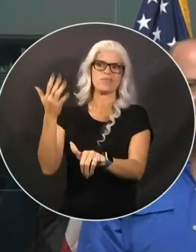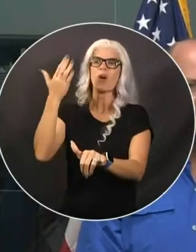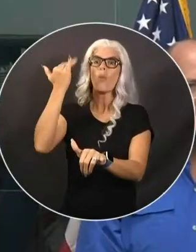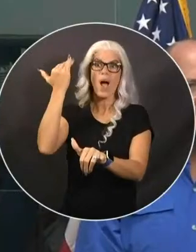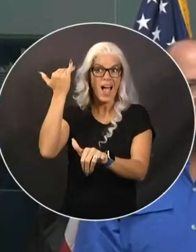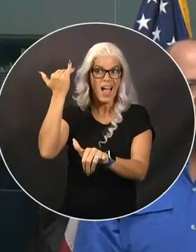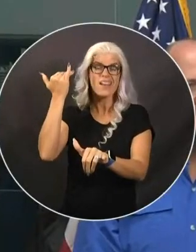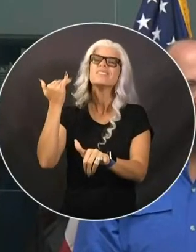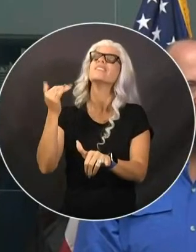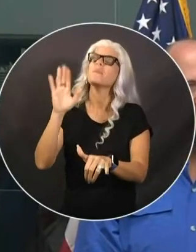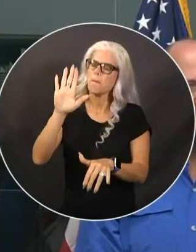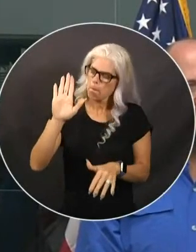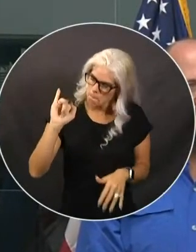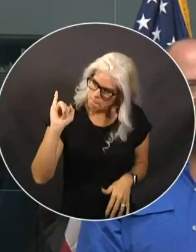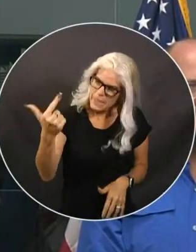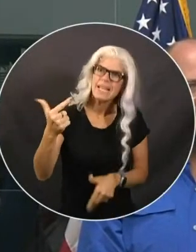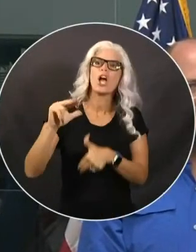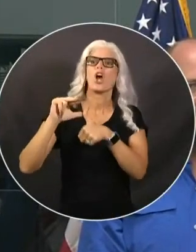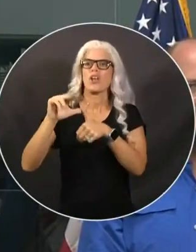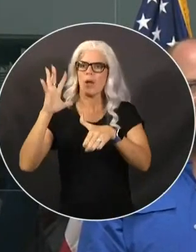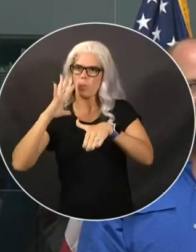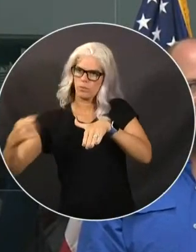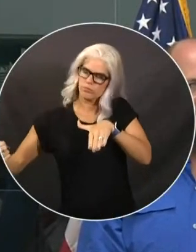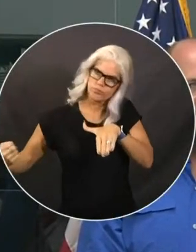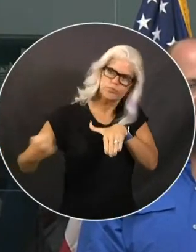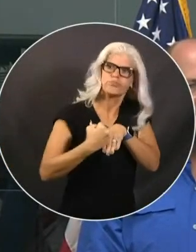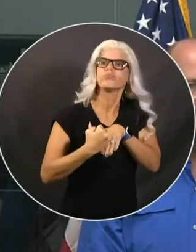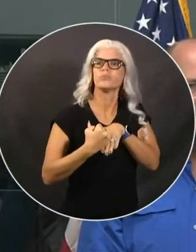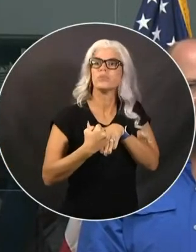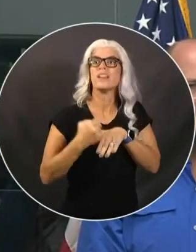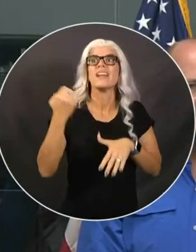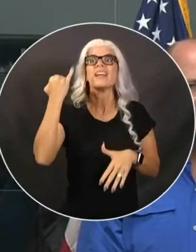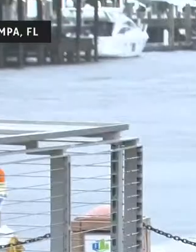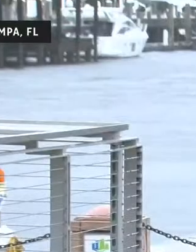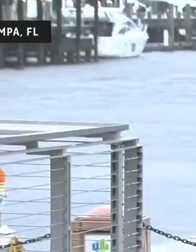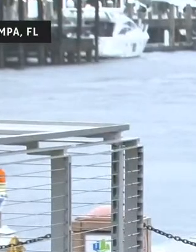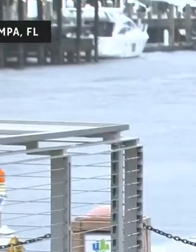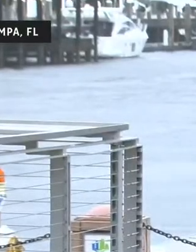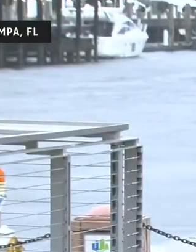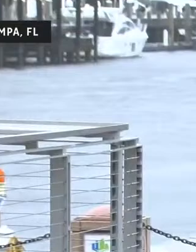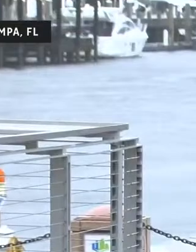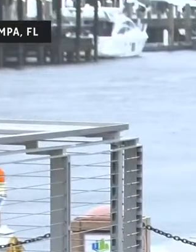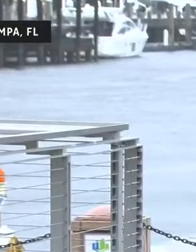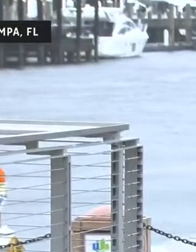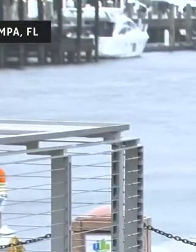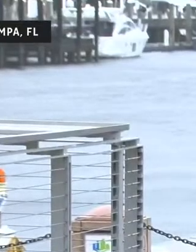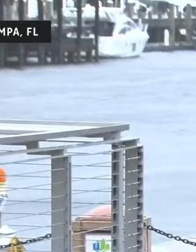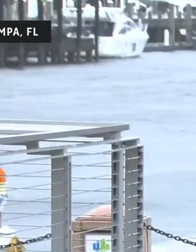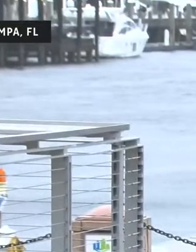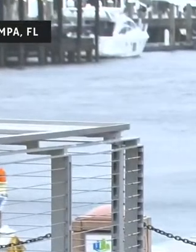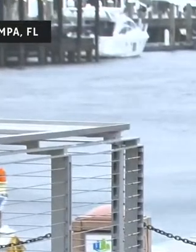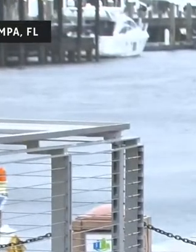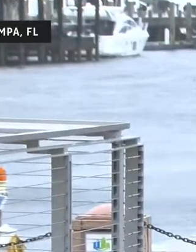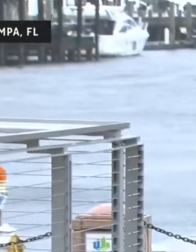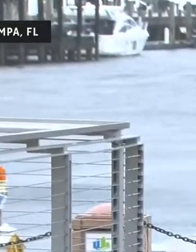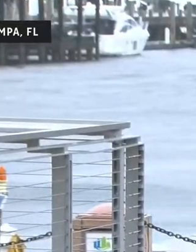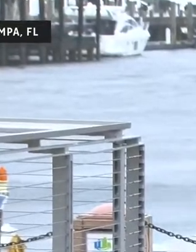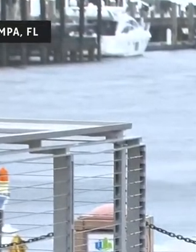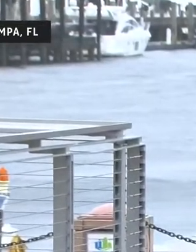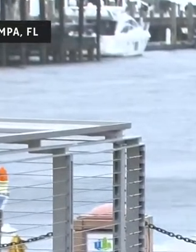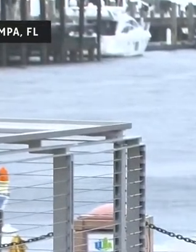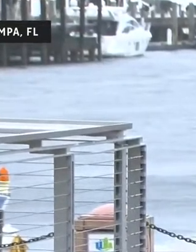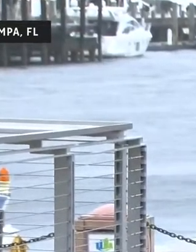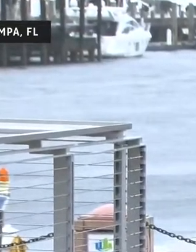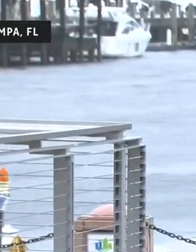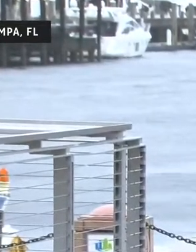treat if a tornado was approaching your home. This morning we were talking to the sheriff here in